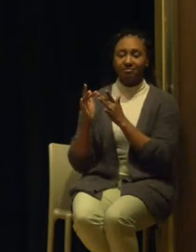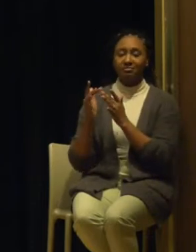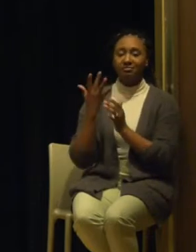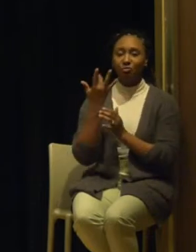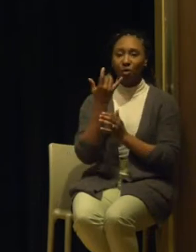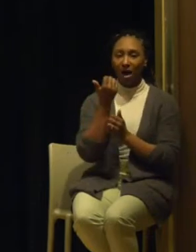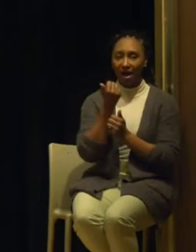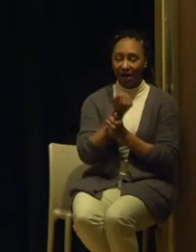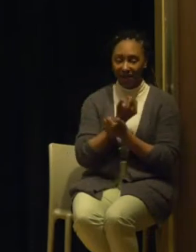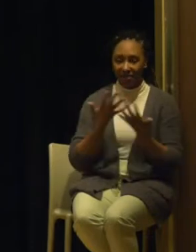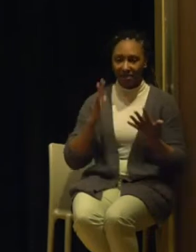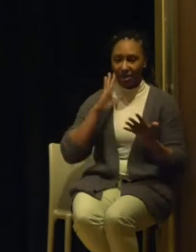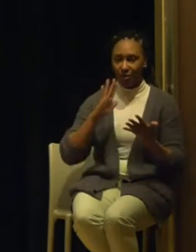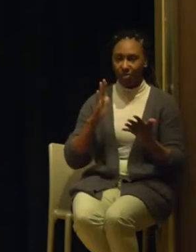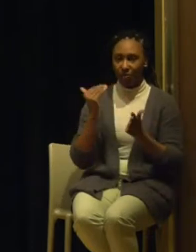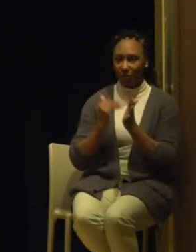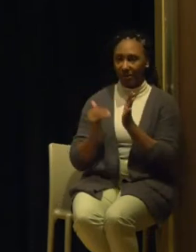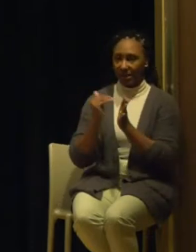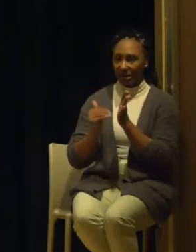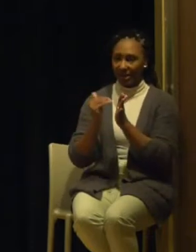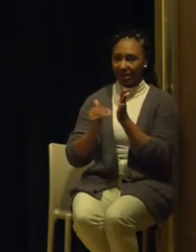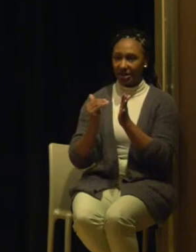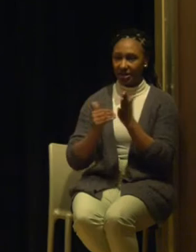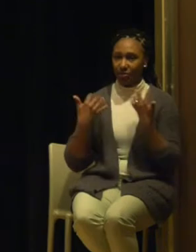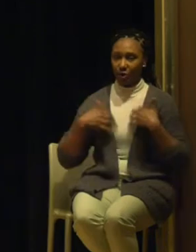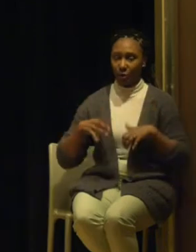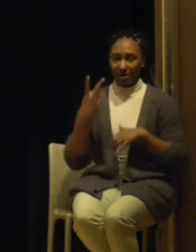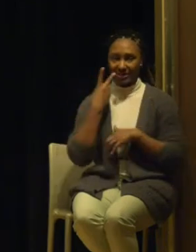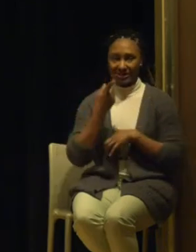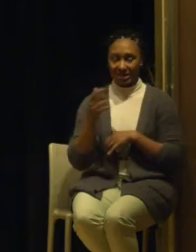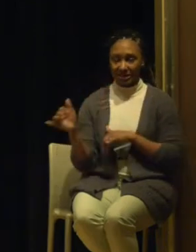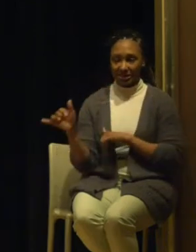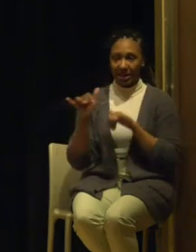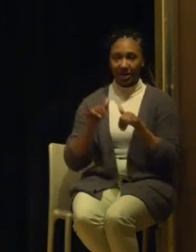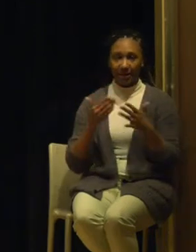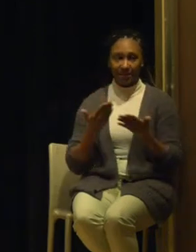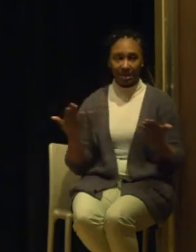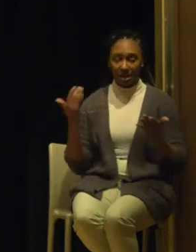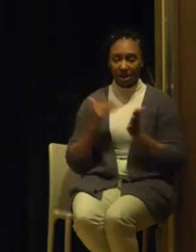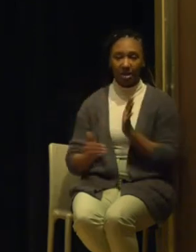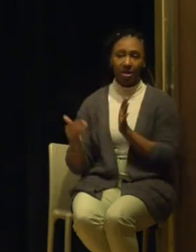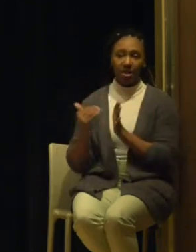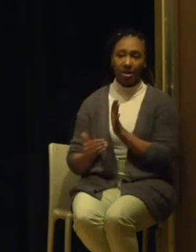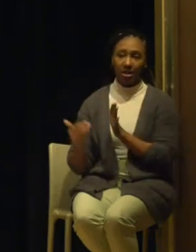holding me to a difference? They're like, we don't want to see those shows. I'm like, but y'all watching?